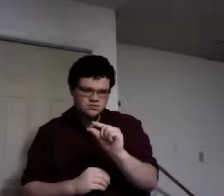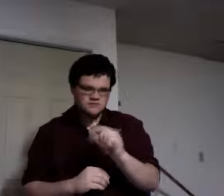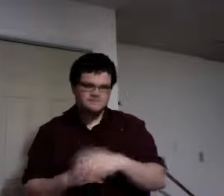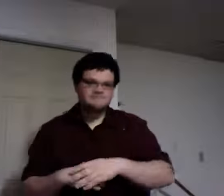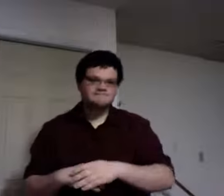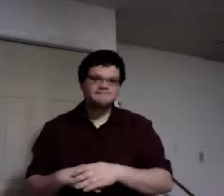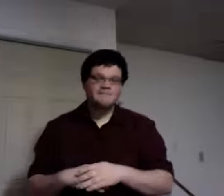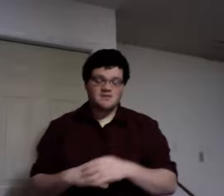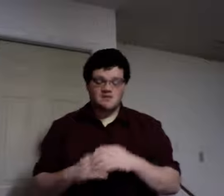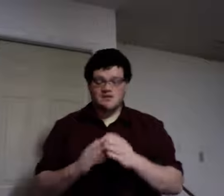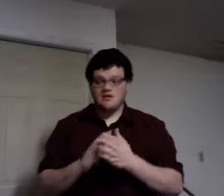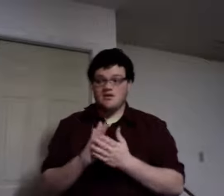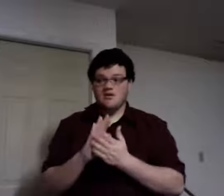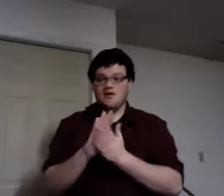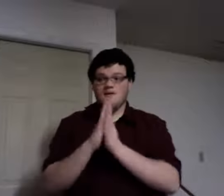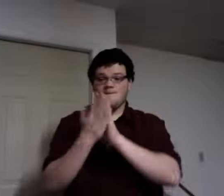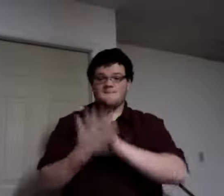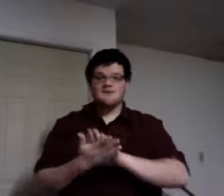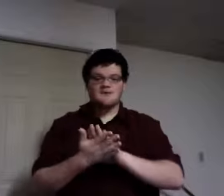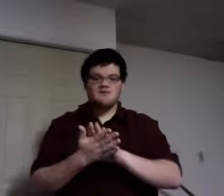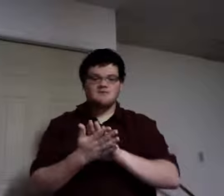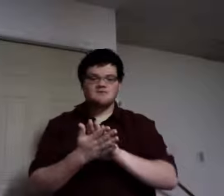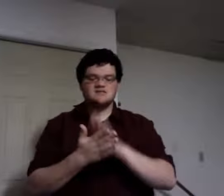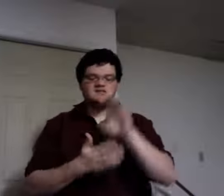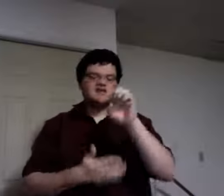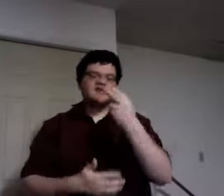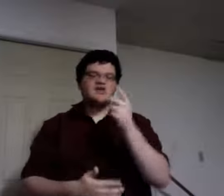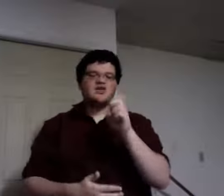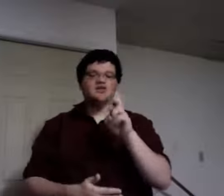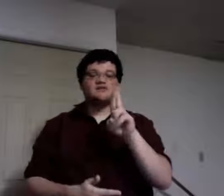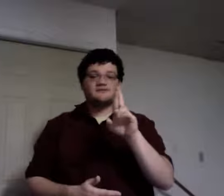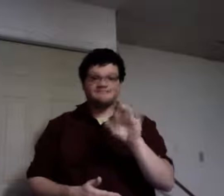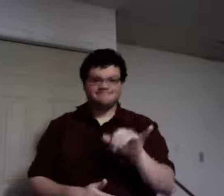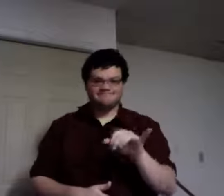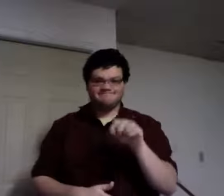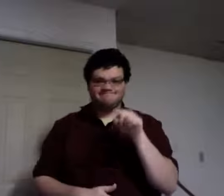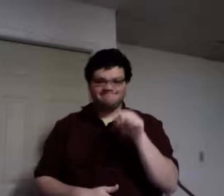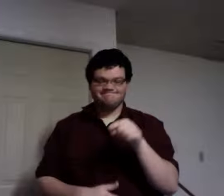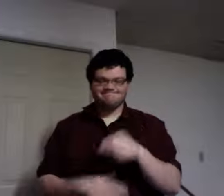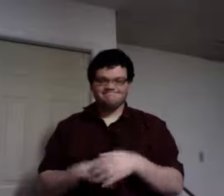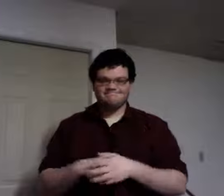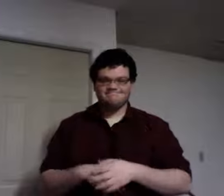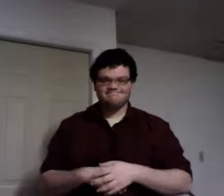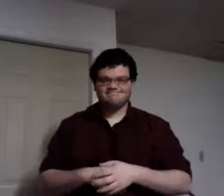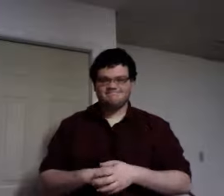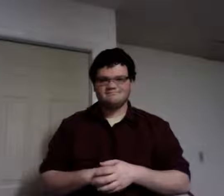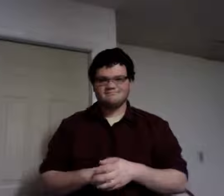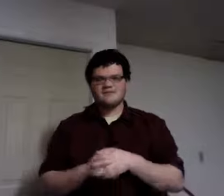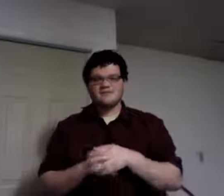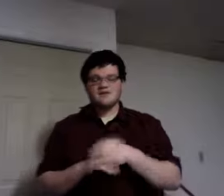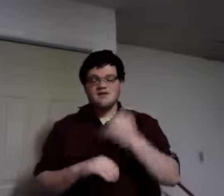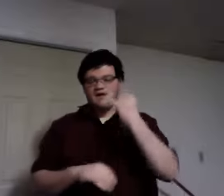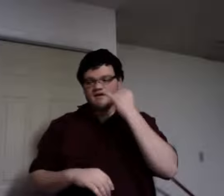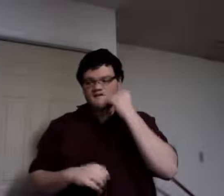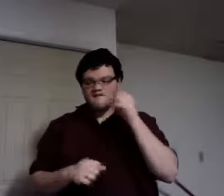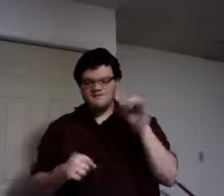so that this thing doesn't keep collapsing. So once you get pressure enough, the fusion occurs, and then that energy provides